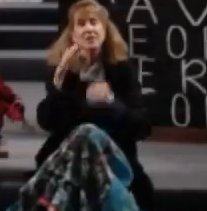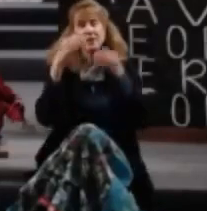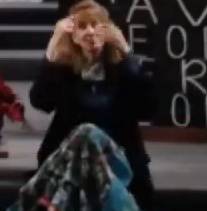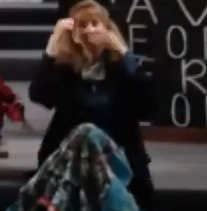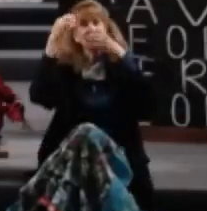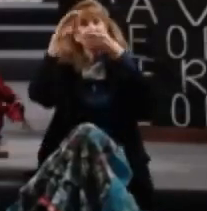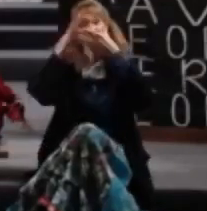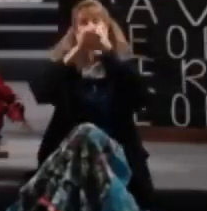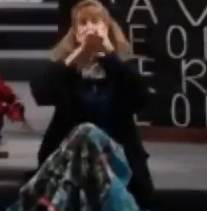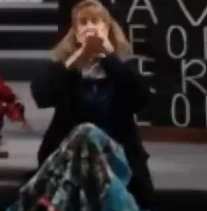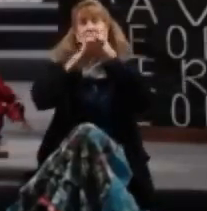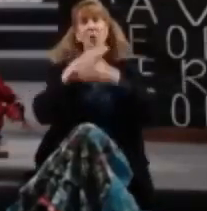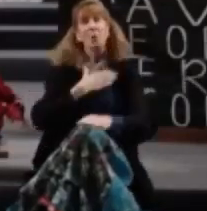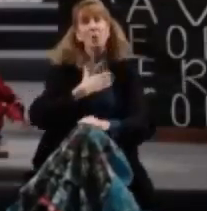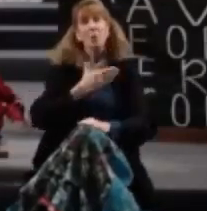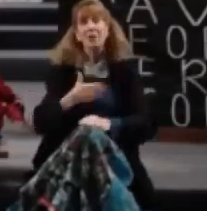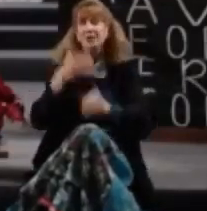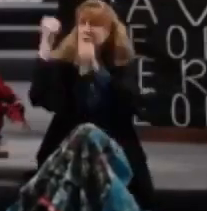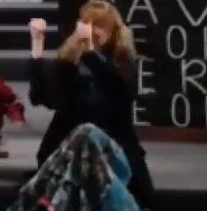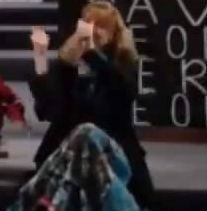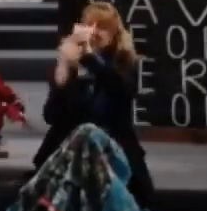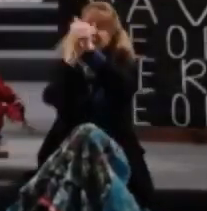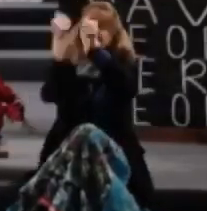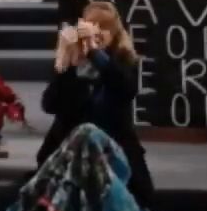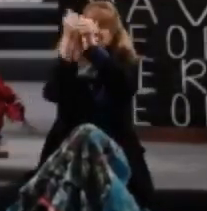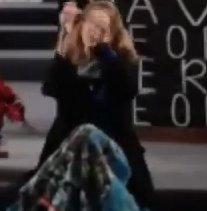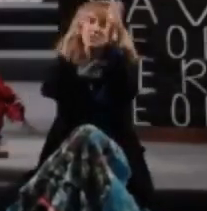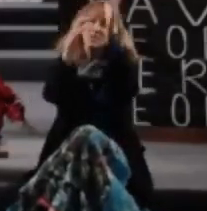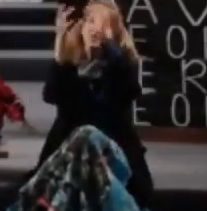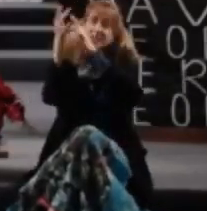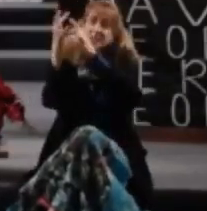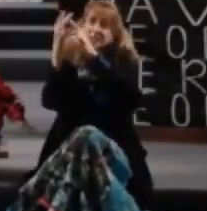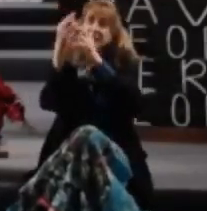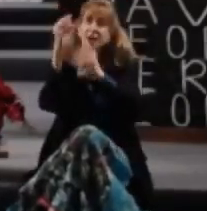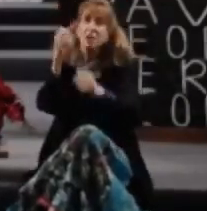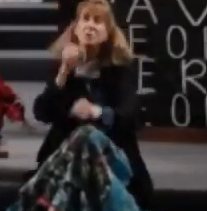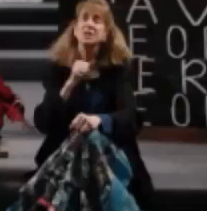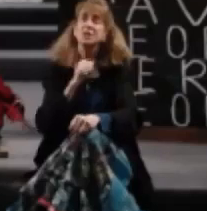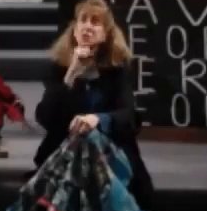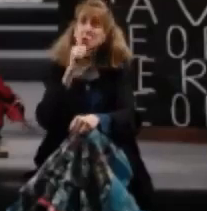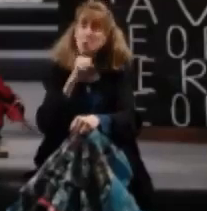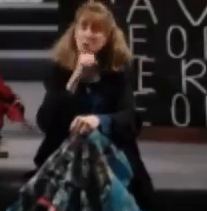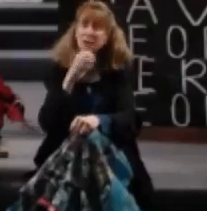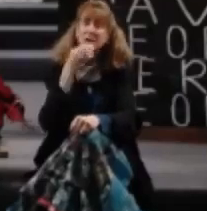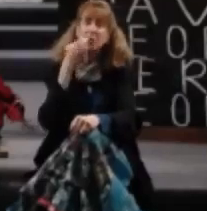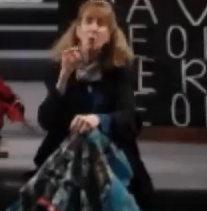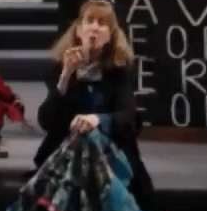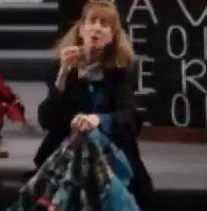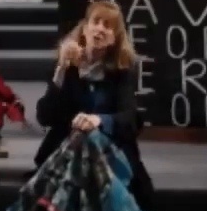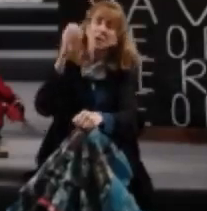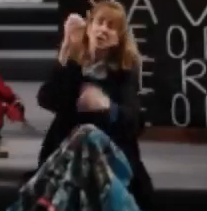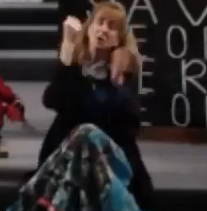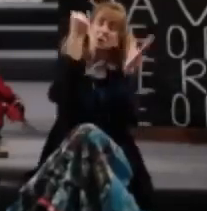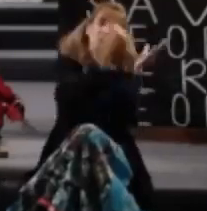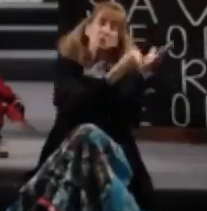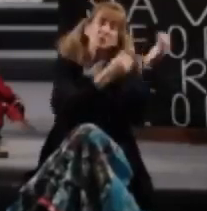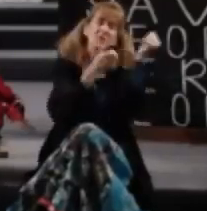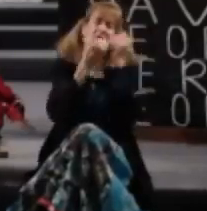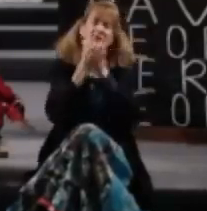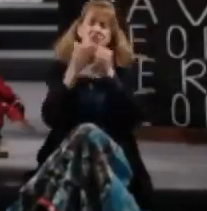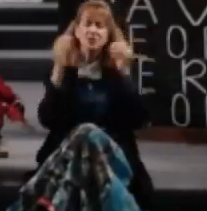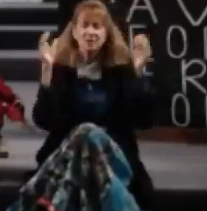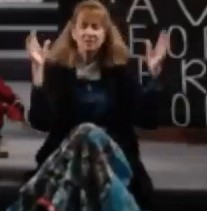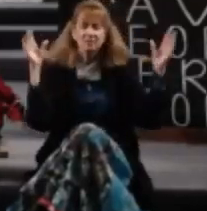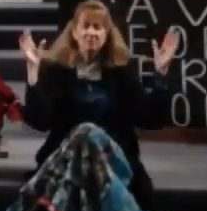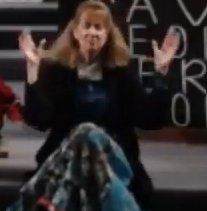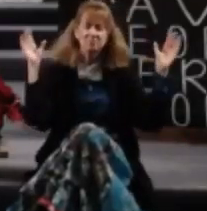were martyrs that died by stoning or beheading or crucifixion as offerings in the Colosseum